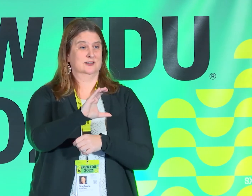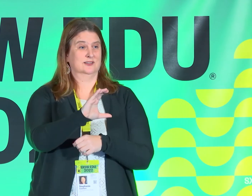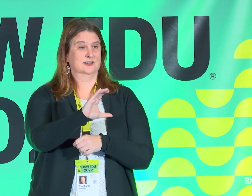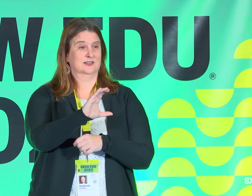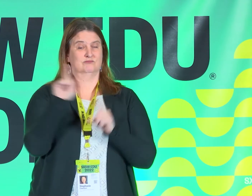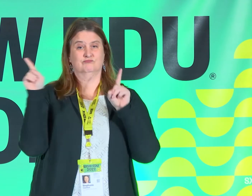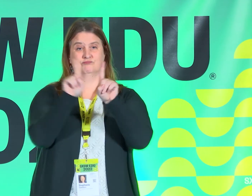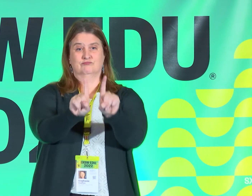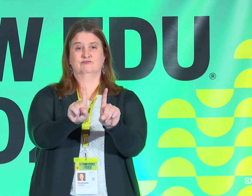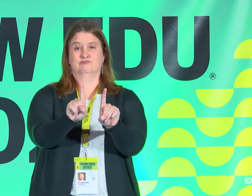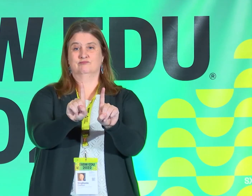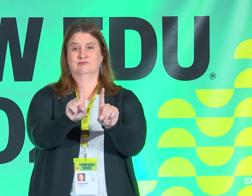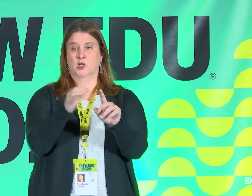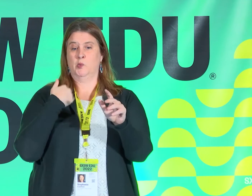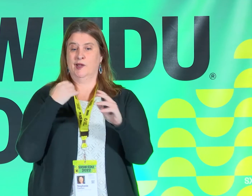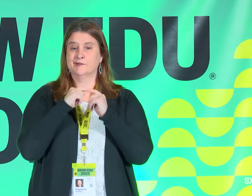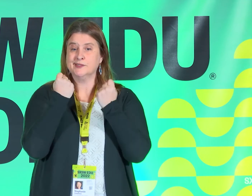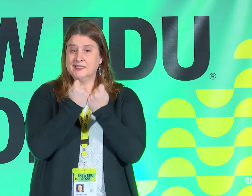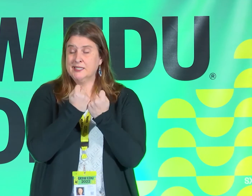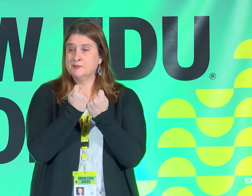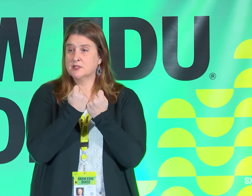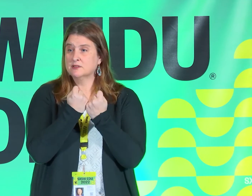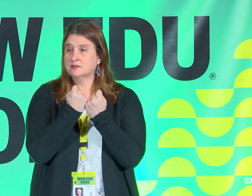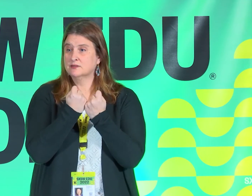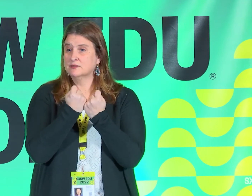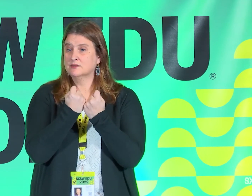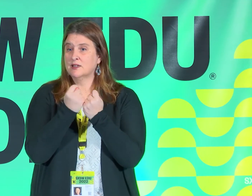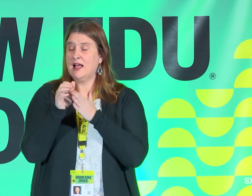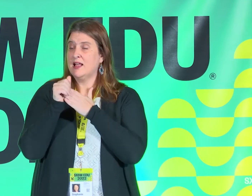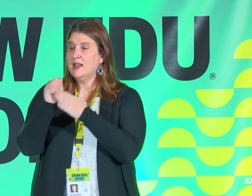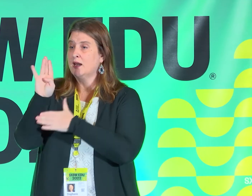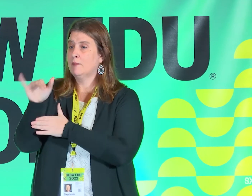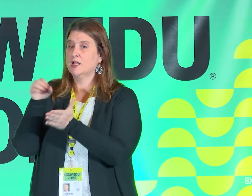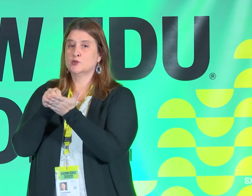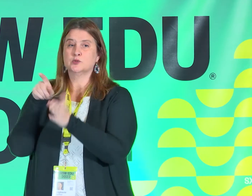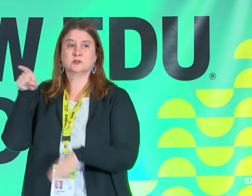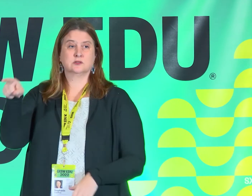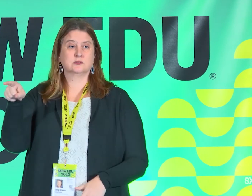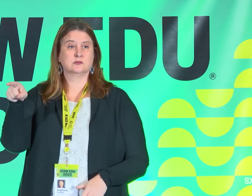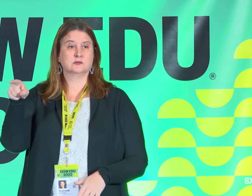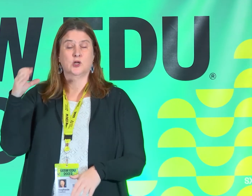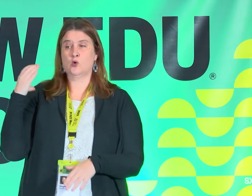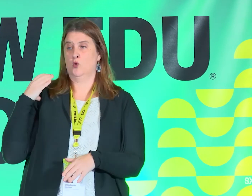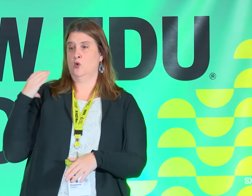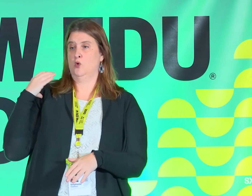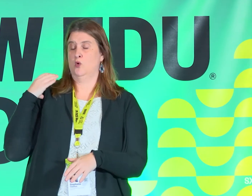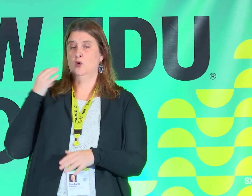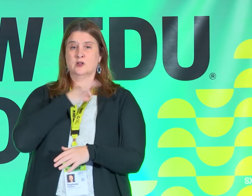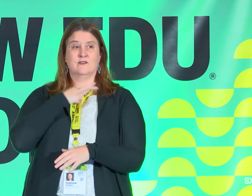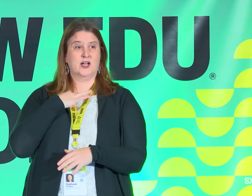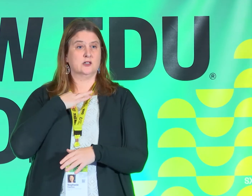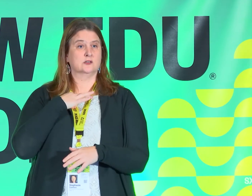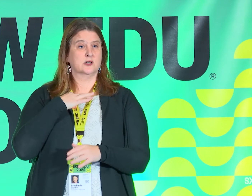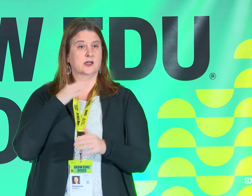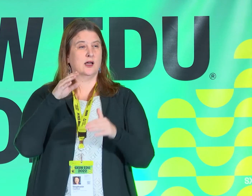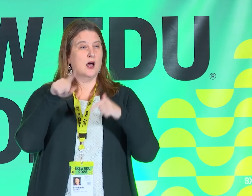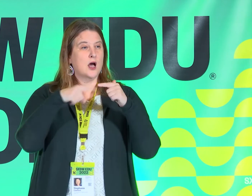program, they are leading the way. They are teamed and paired up with a faculty member, but the initiative is the